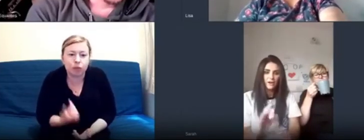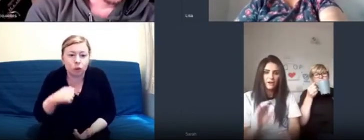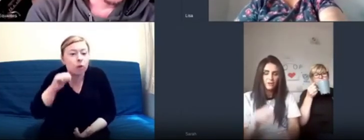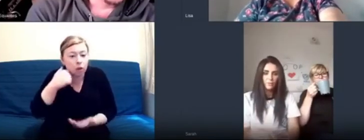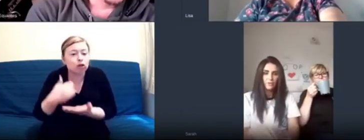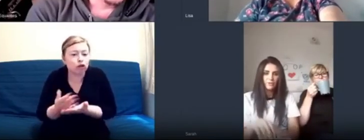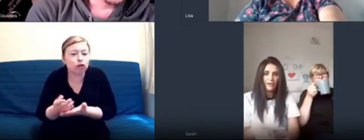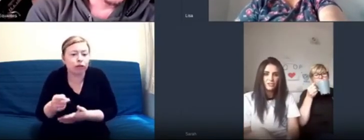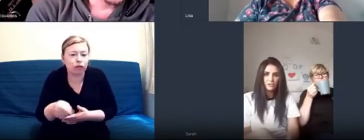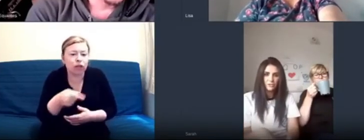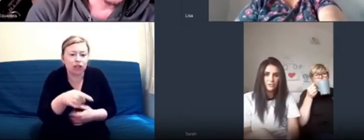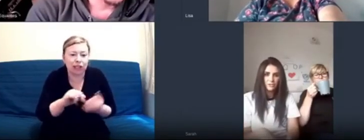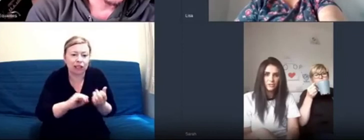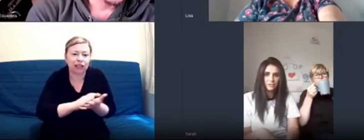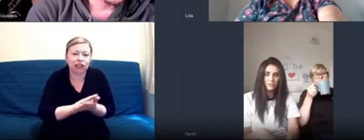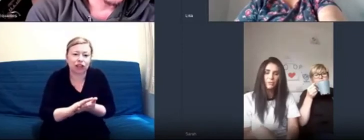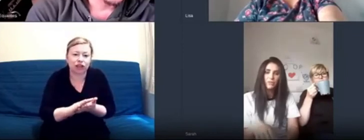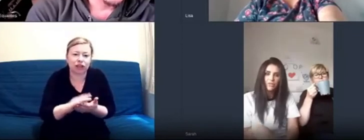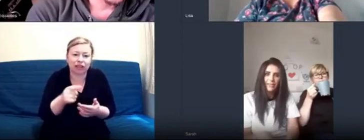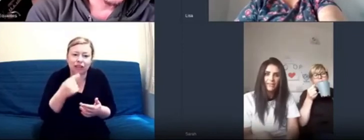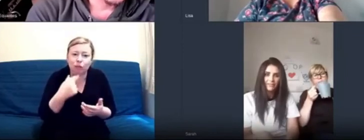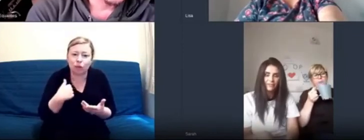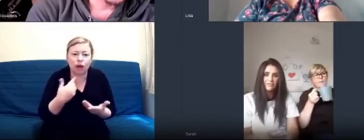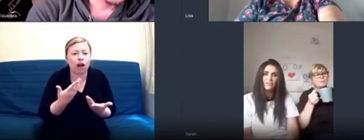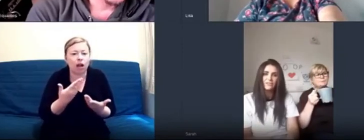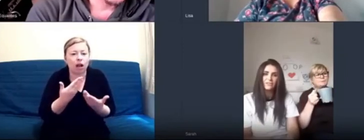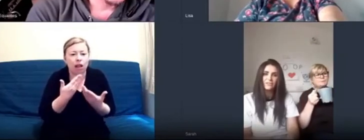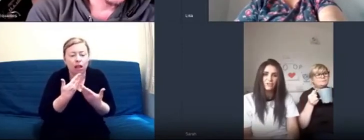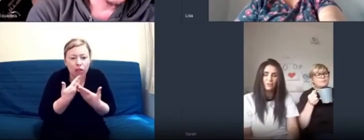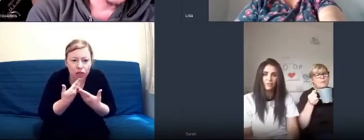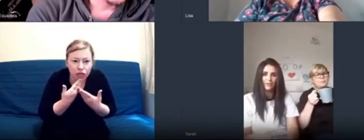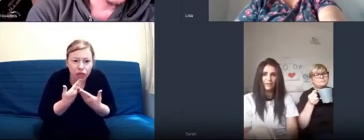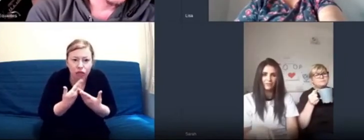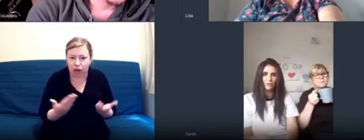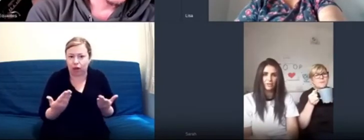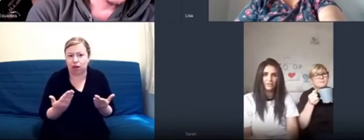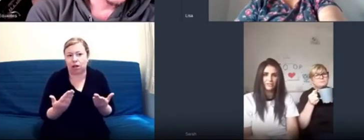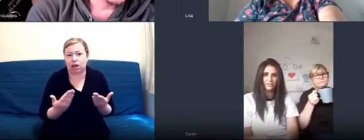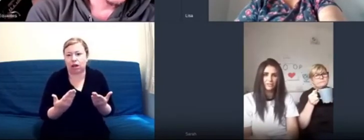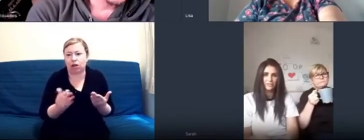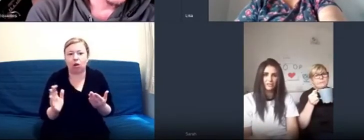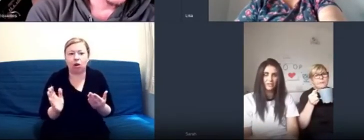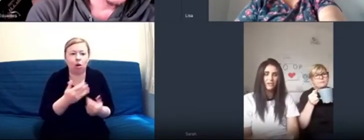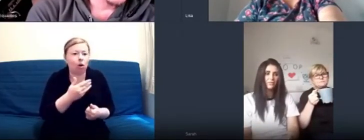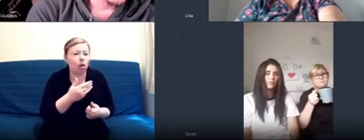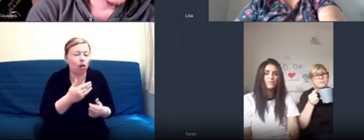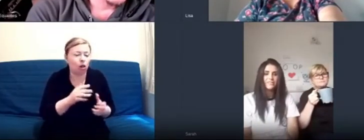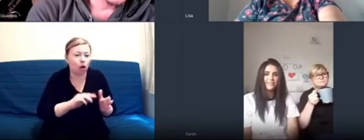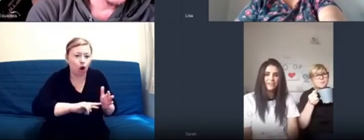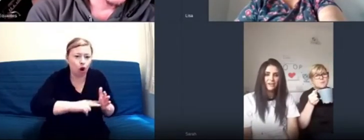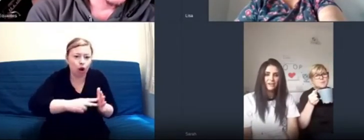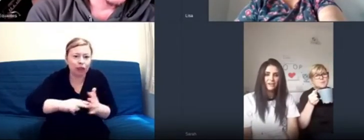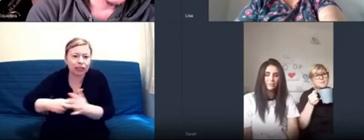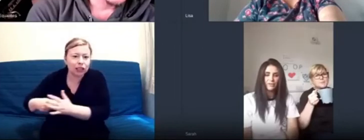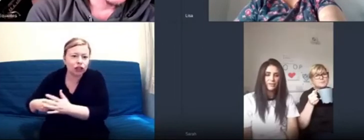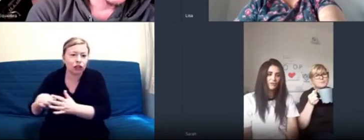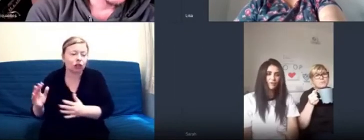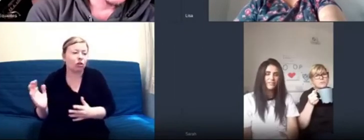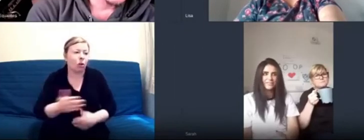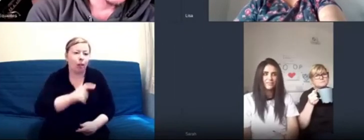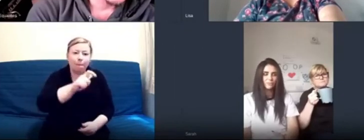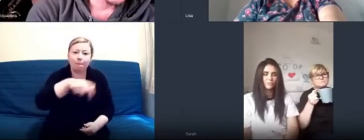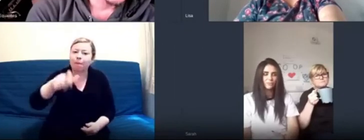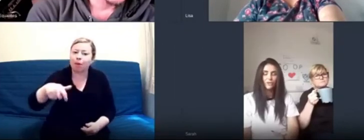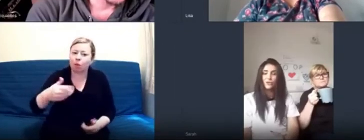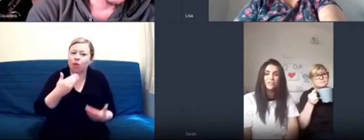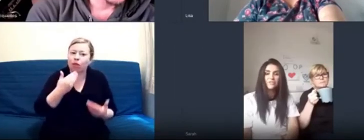We are a group about gratitude. We will thank every individual. We will thank every organization. We'll not sit here and be